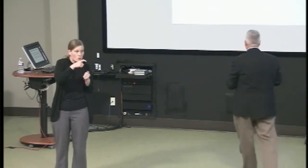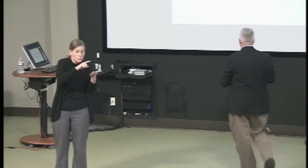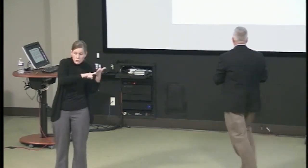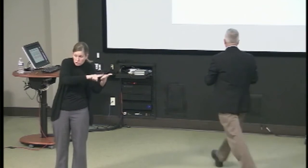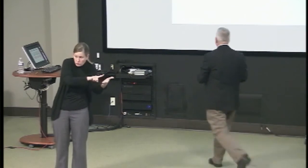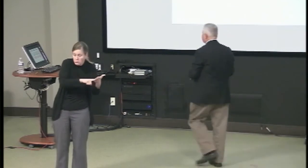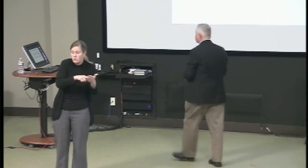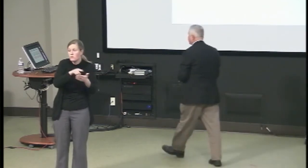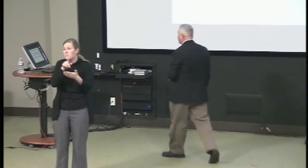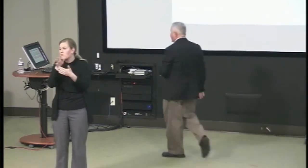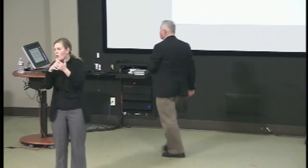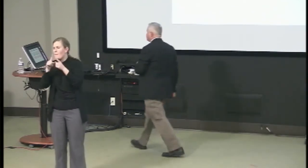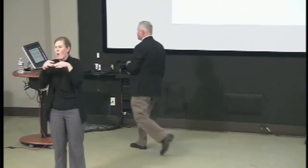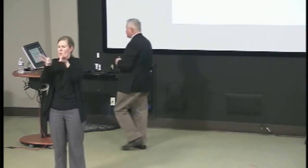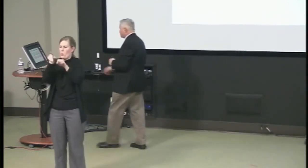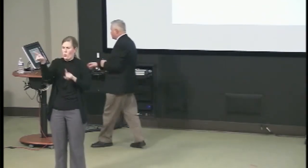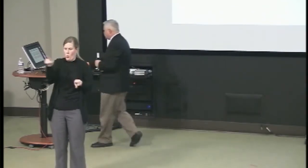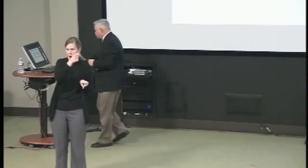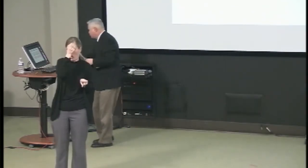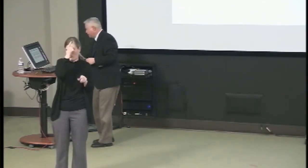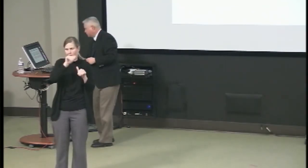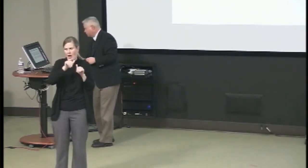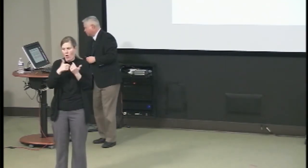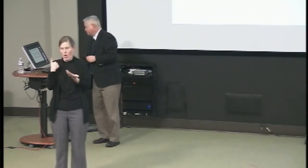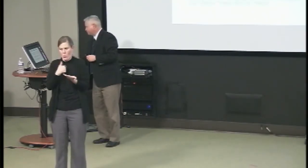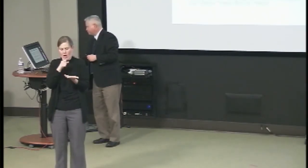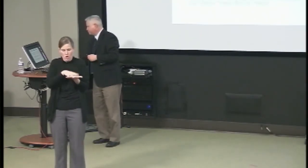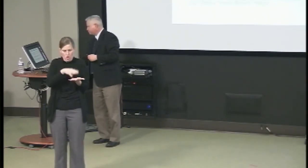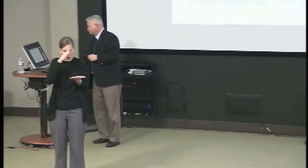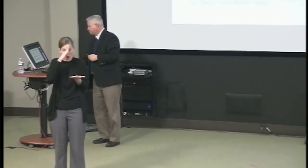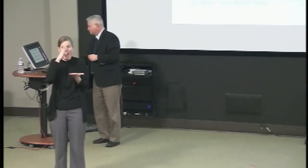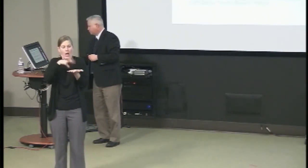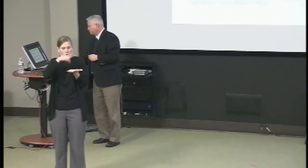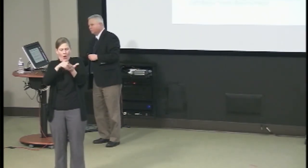deeper way. So I'm going to present two things,